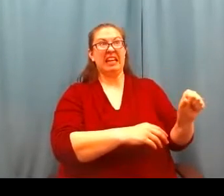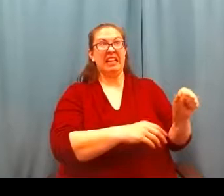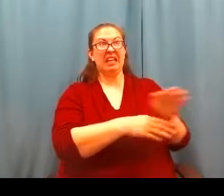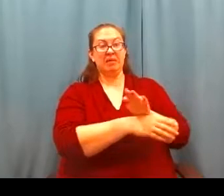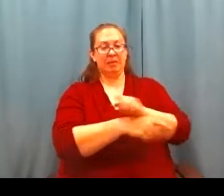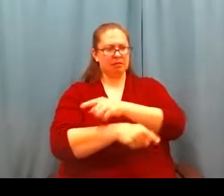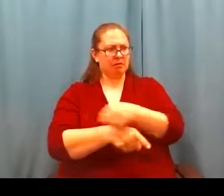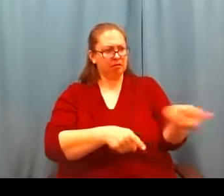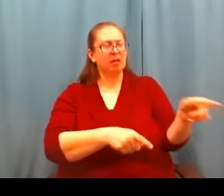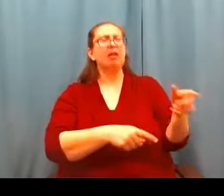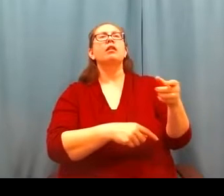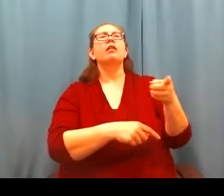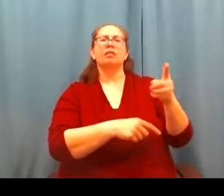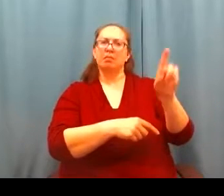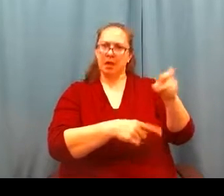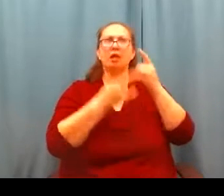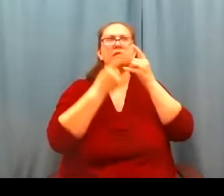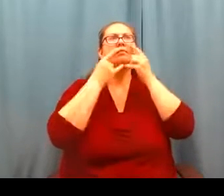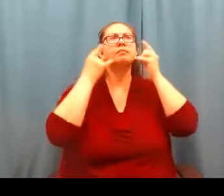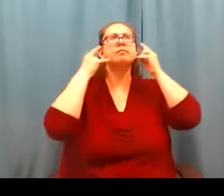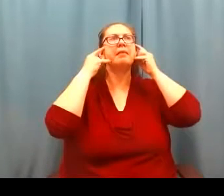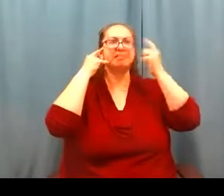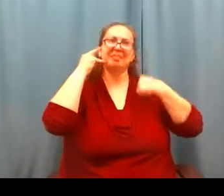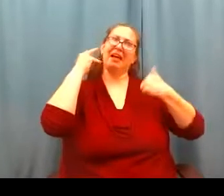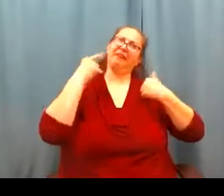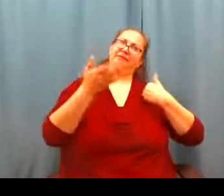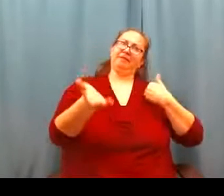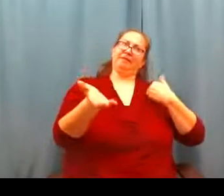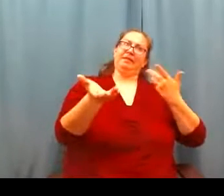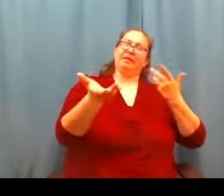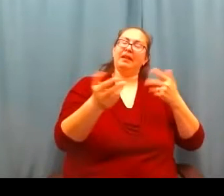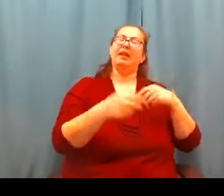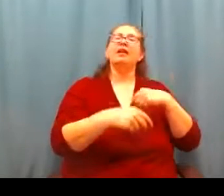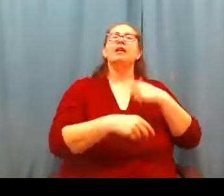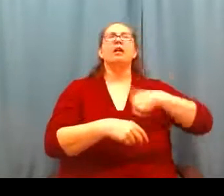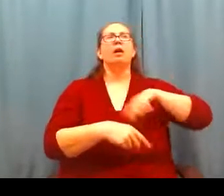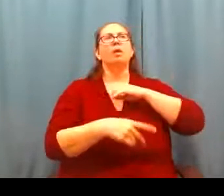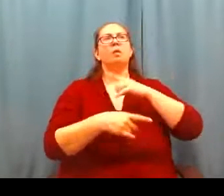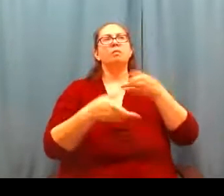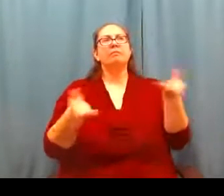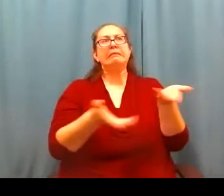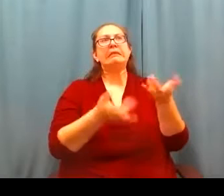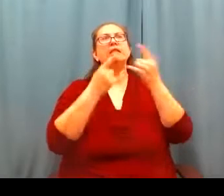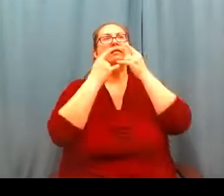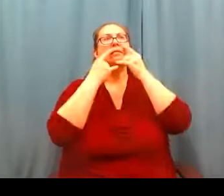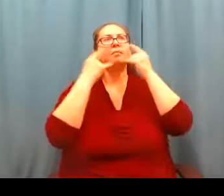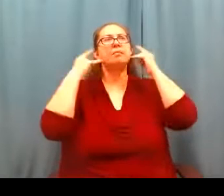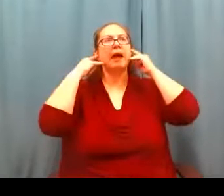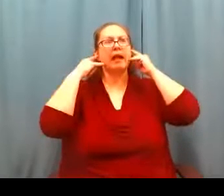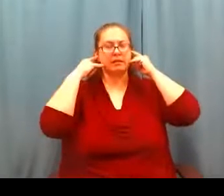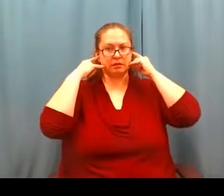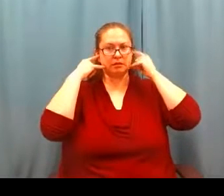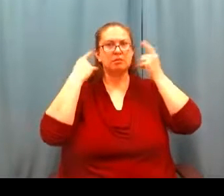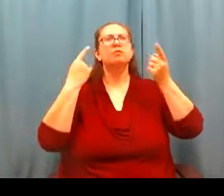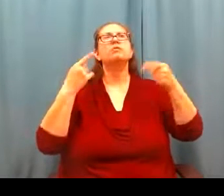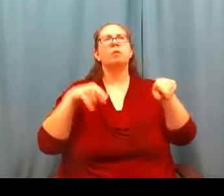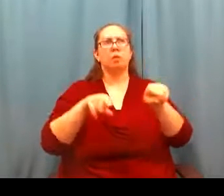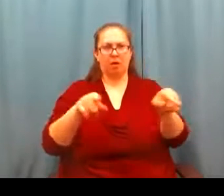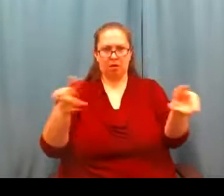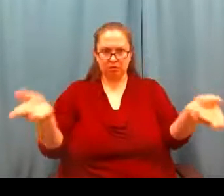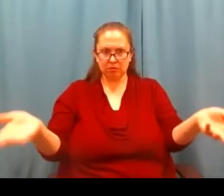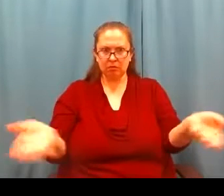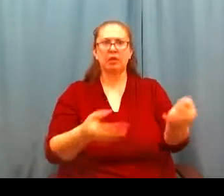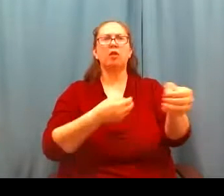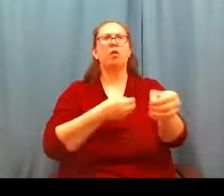here and a couple in my purse. So we're all wearing masks here when we are in the office,